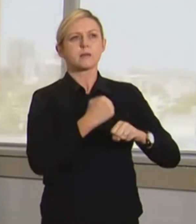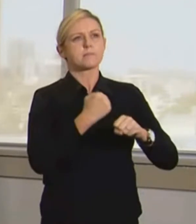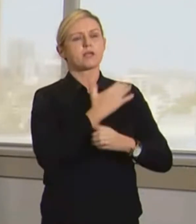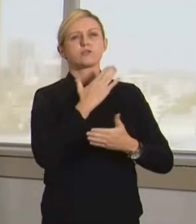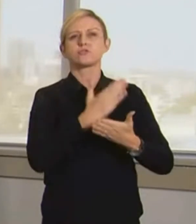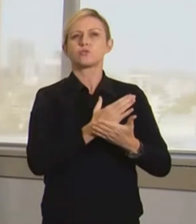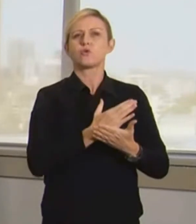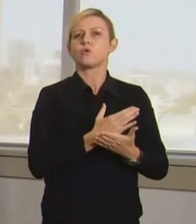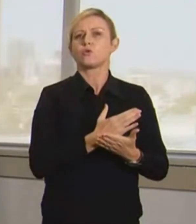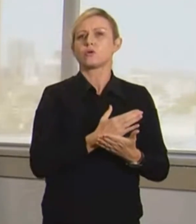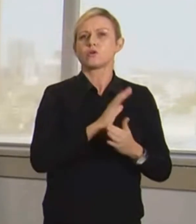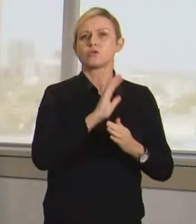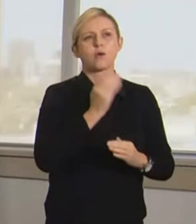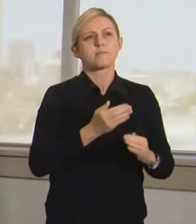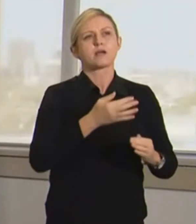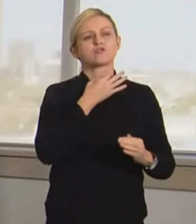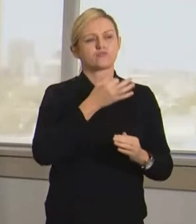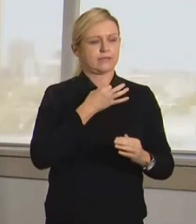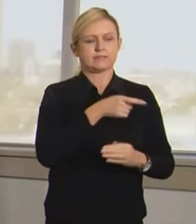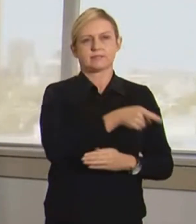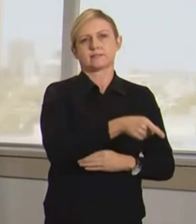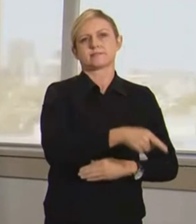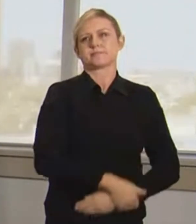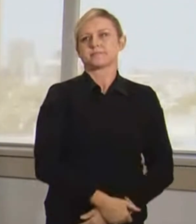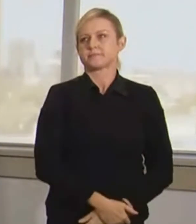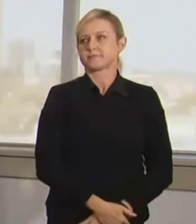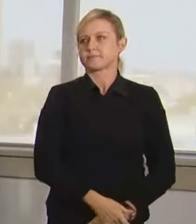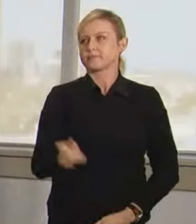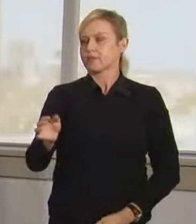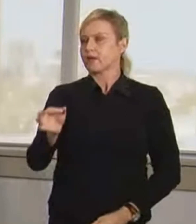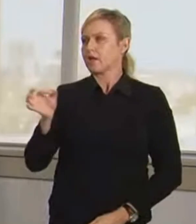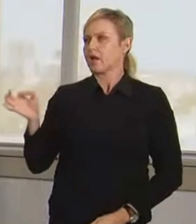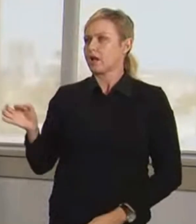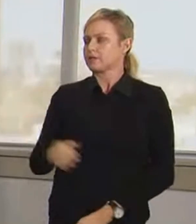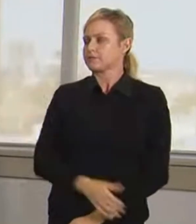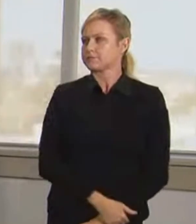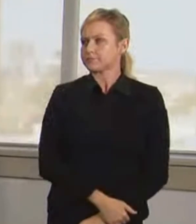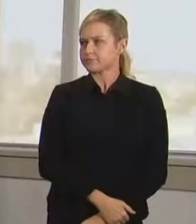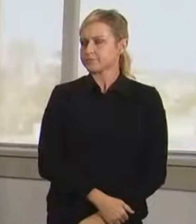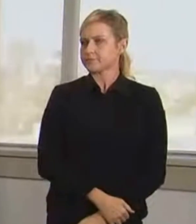reduce the risk to the lowest level possible. Minister, why has this increased